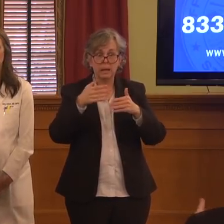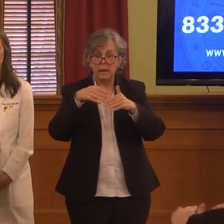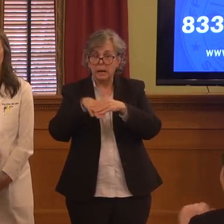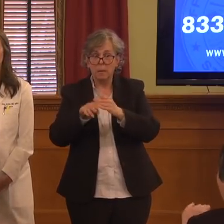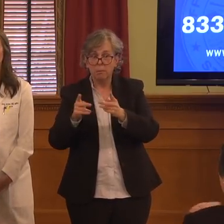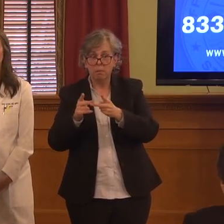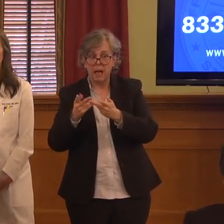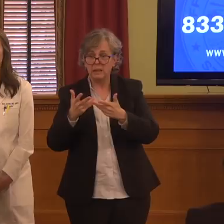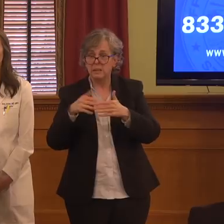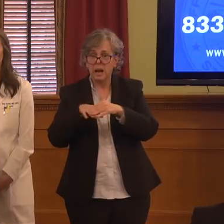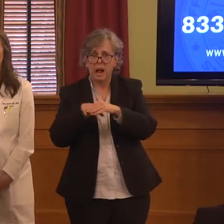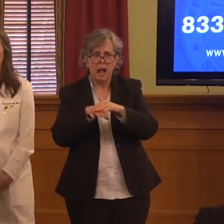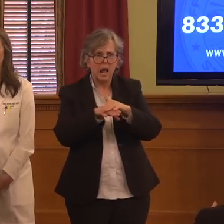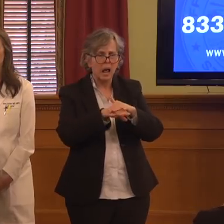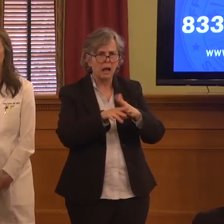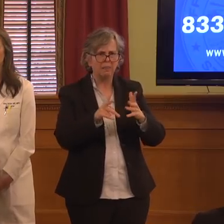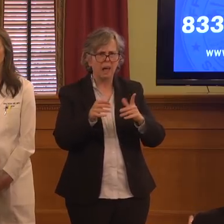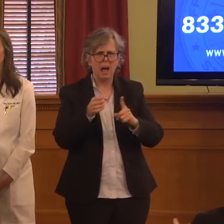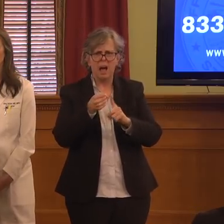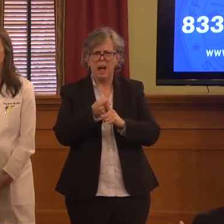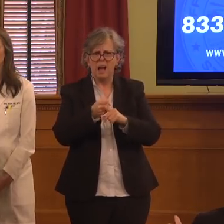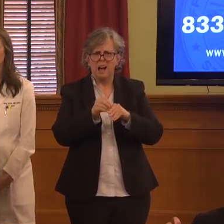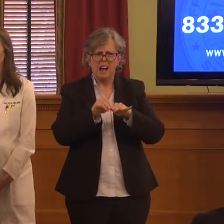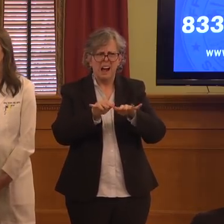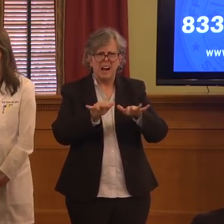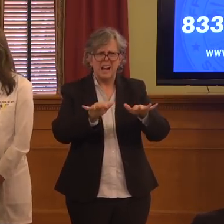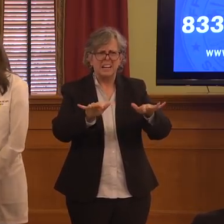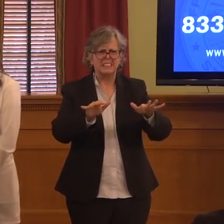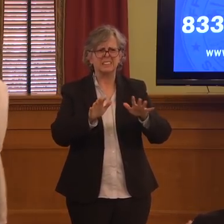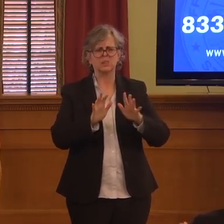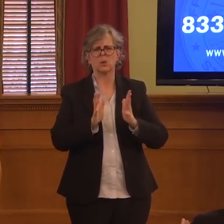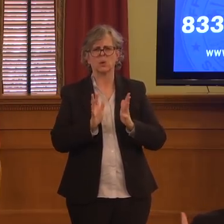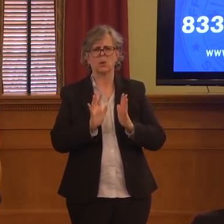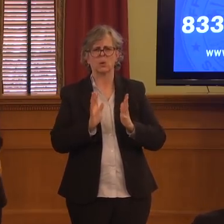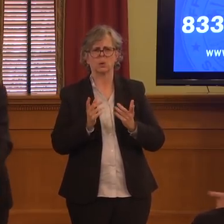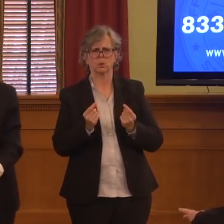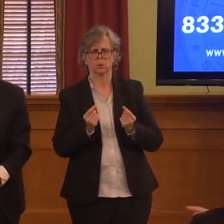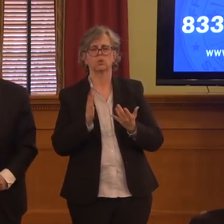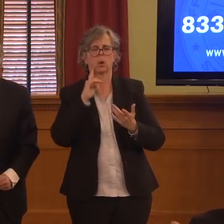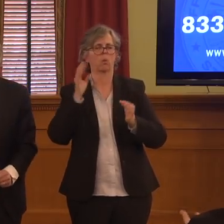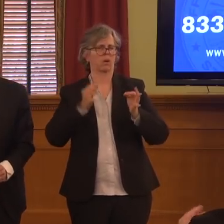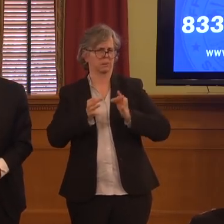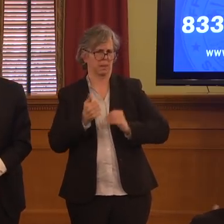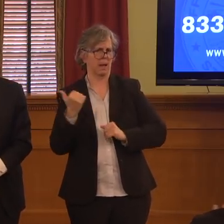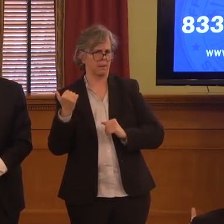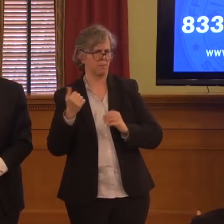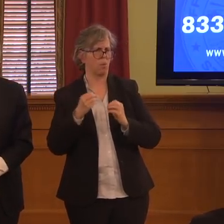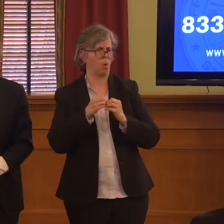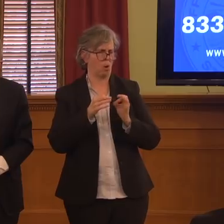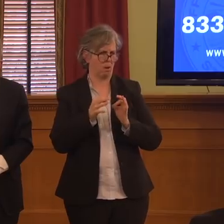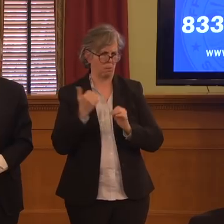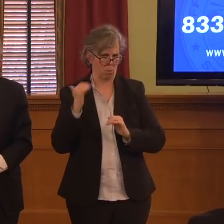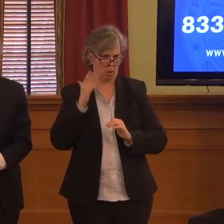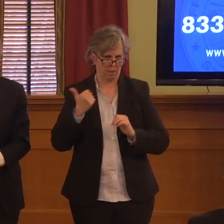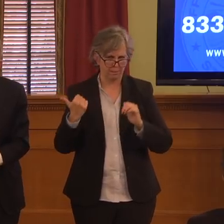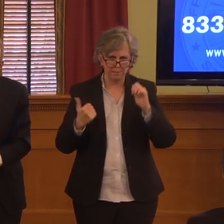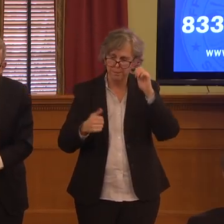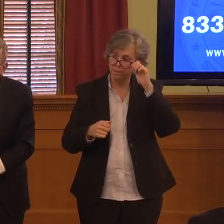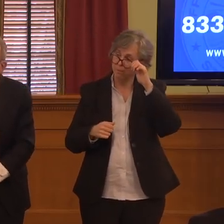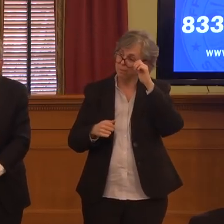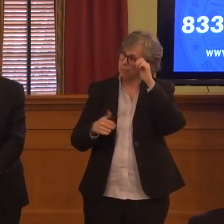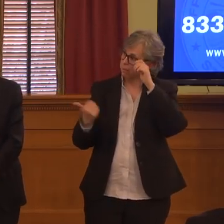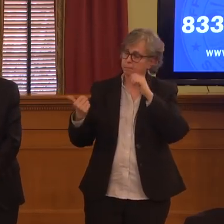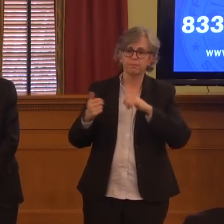place and then become a carrier. So, John, you want to talk about that? Sure. Thank you, Governor. This